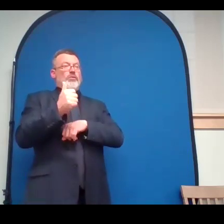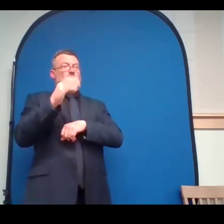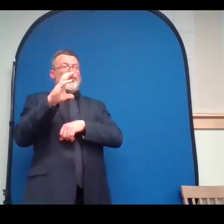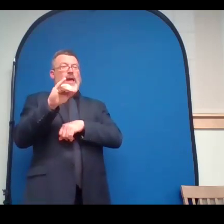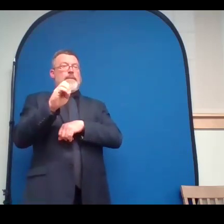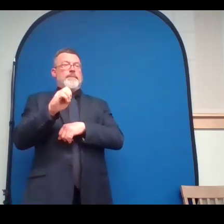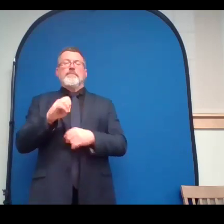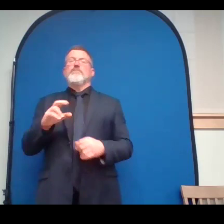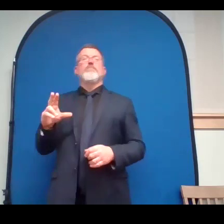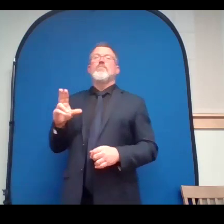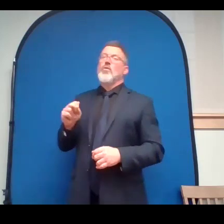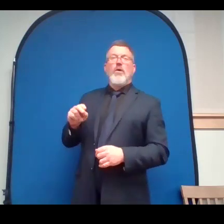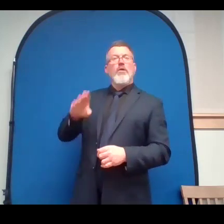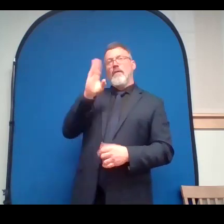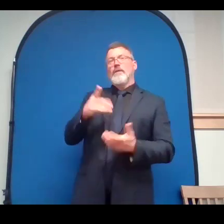So if